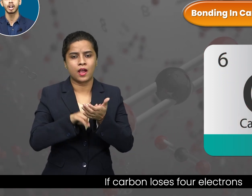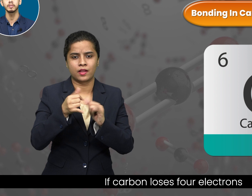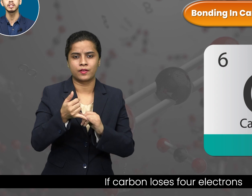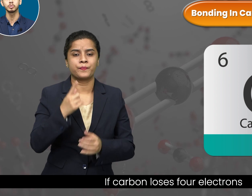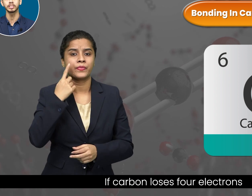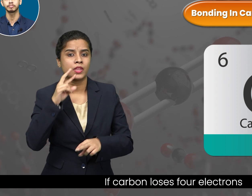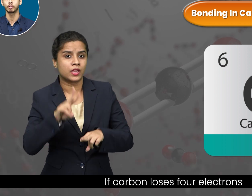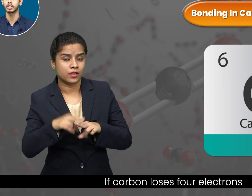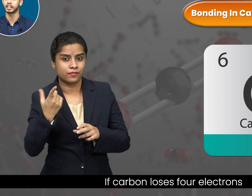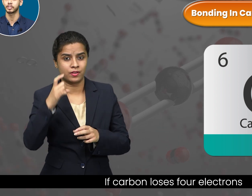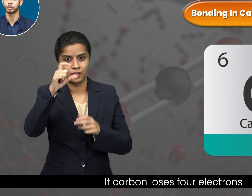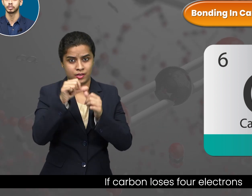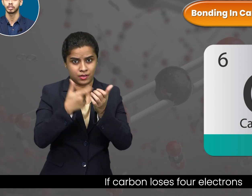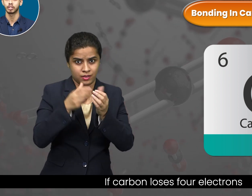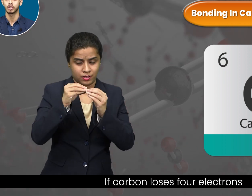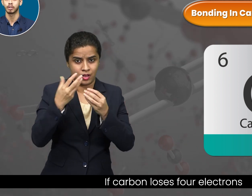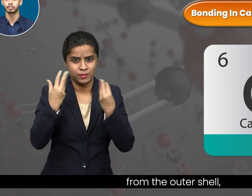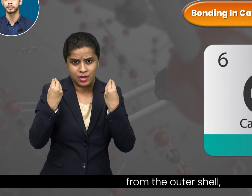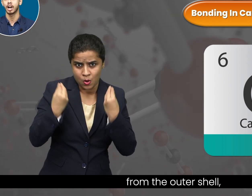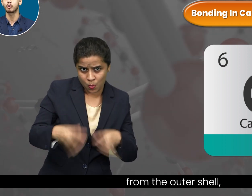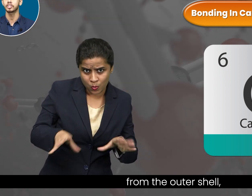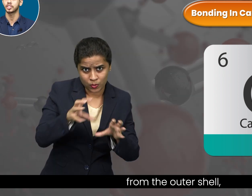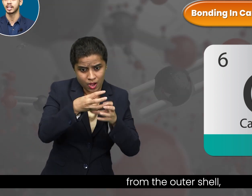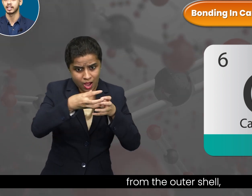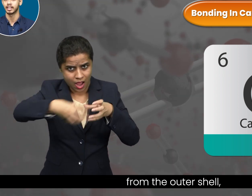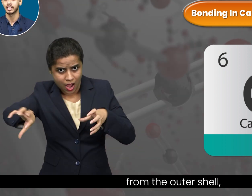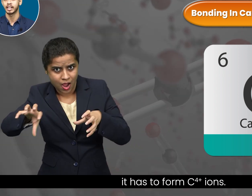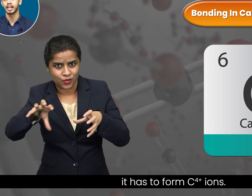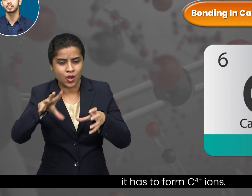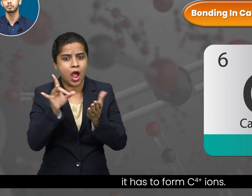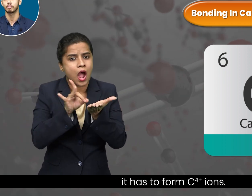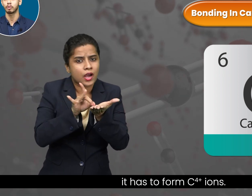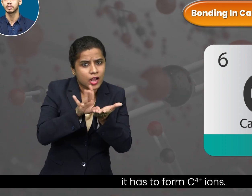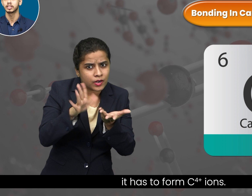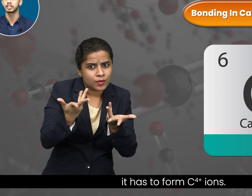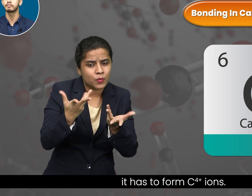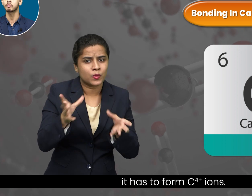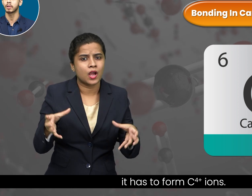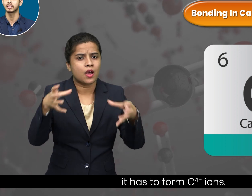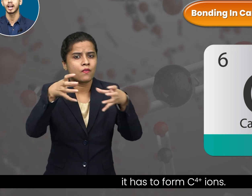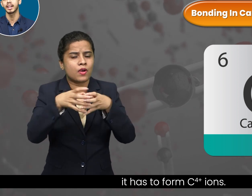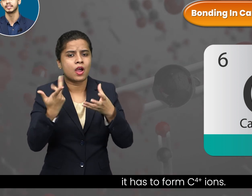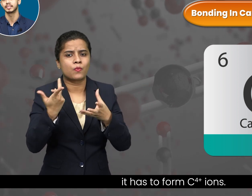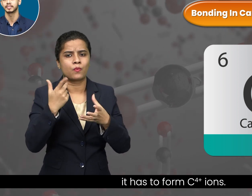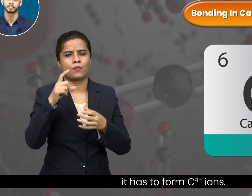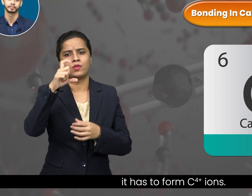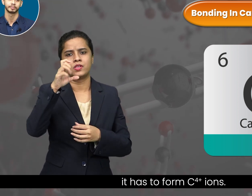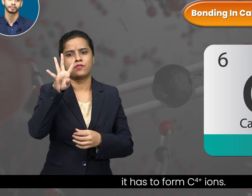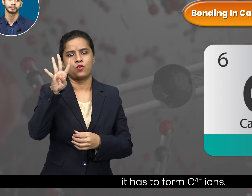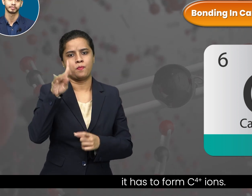If carbon loses 4 electrons from the outer shell, it has to form C4+